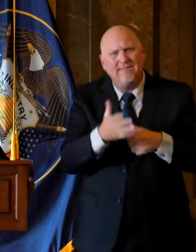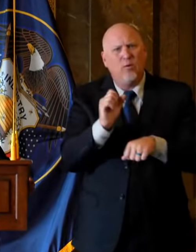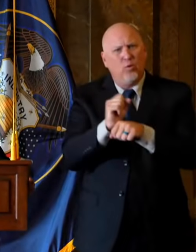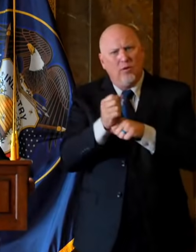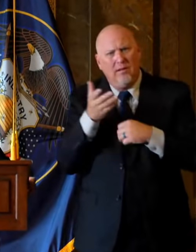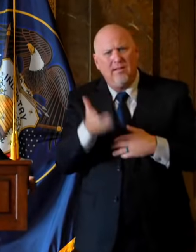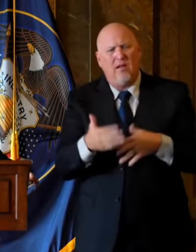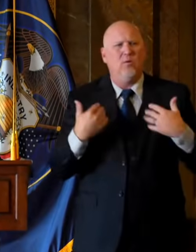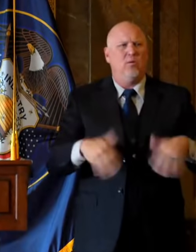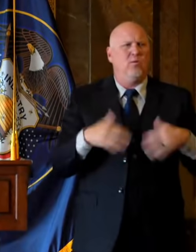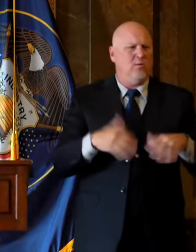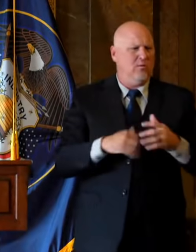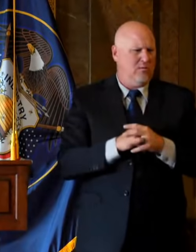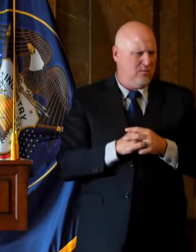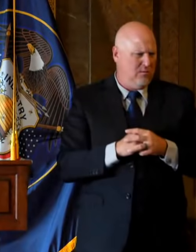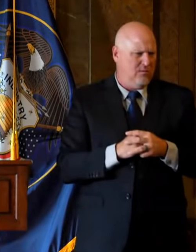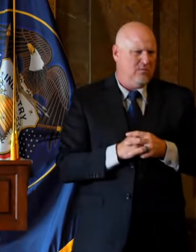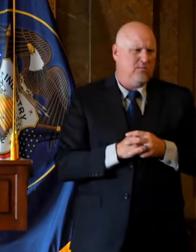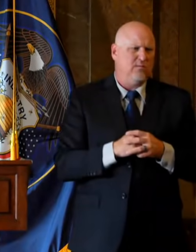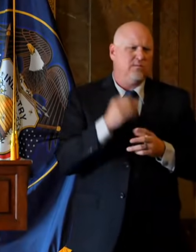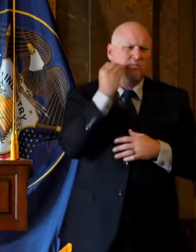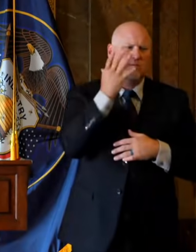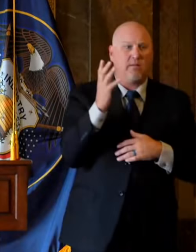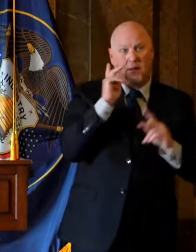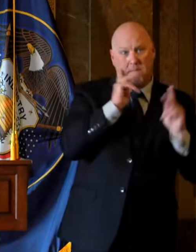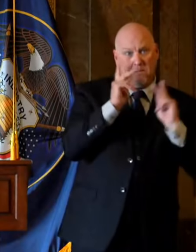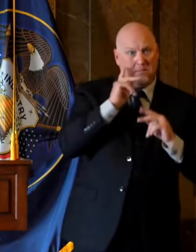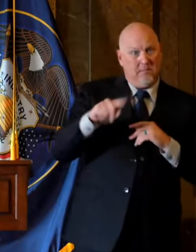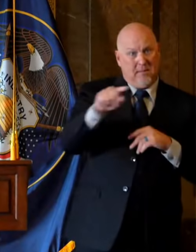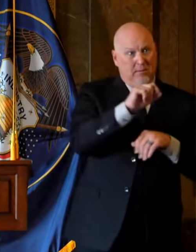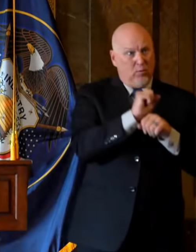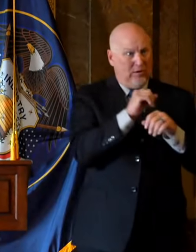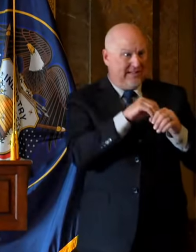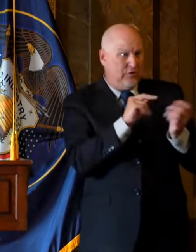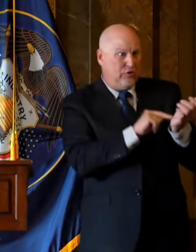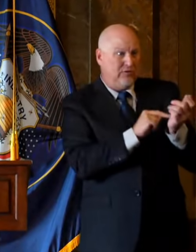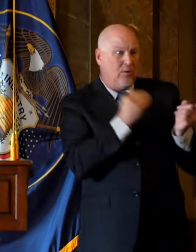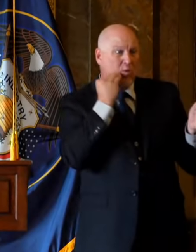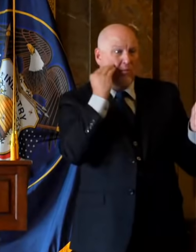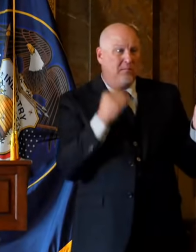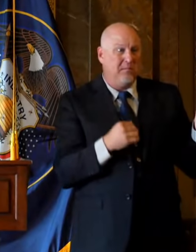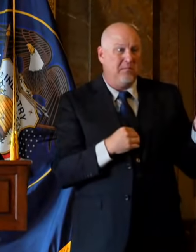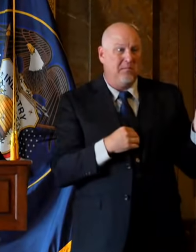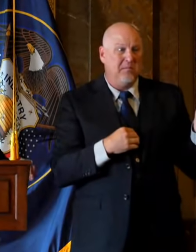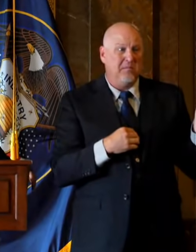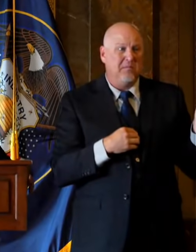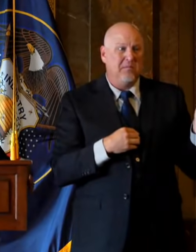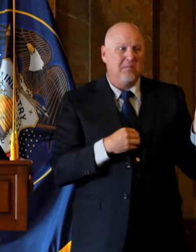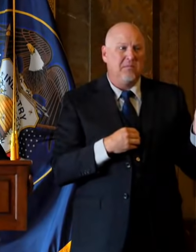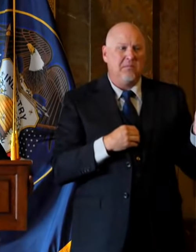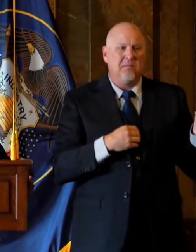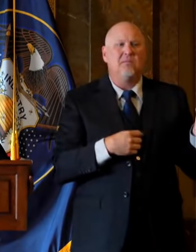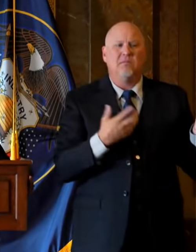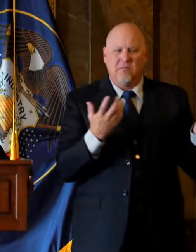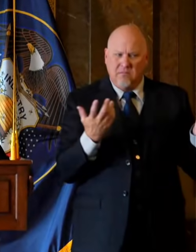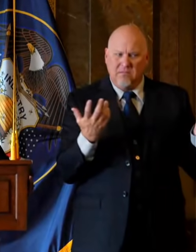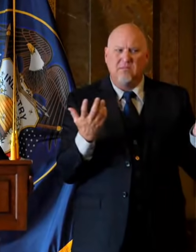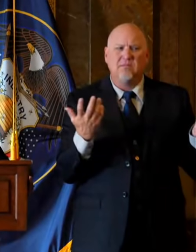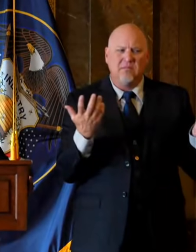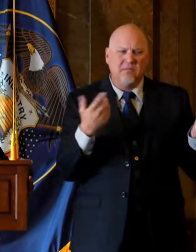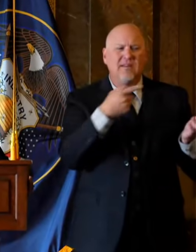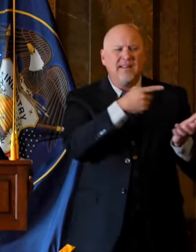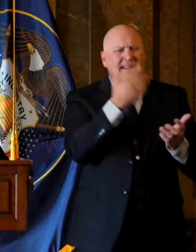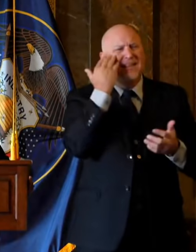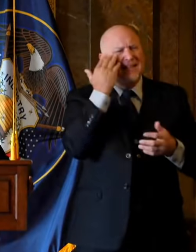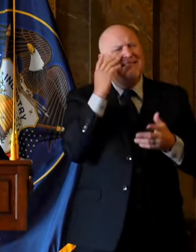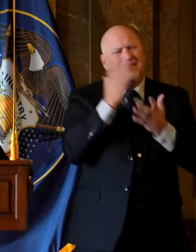healthier people. They are most protected by those around them who get vaccinated. Next is the current hospital